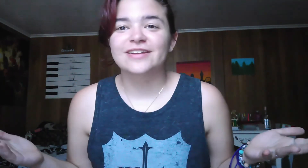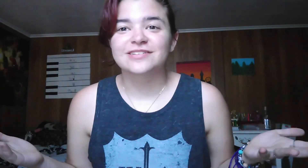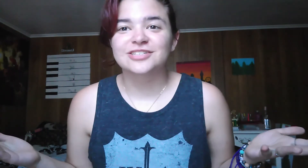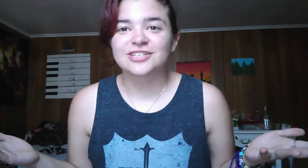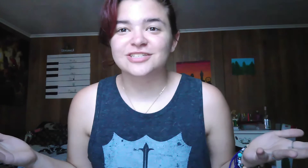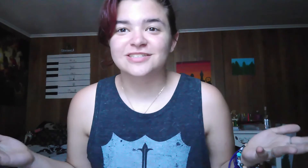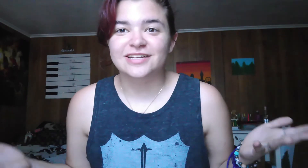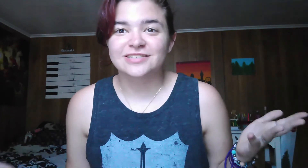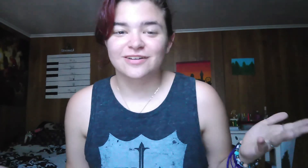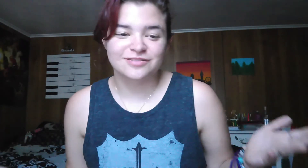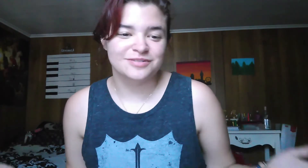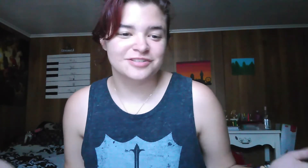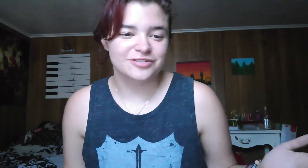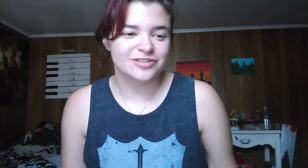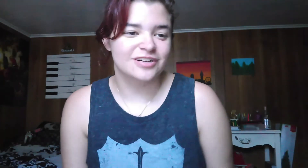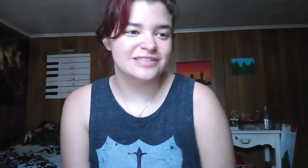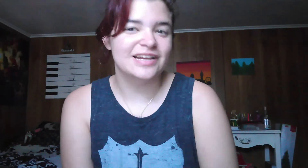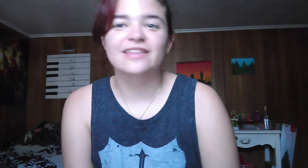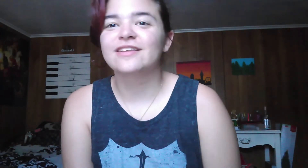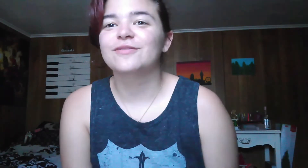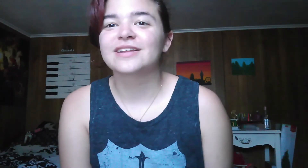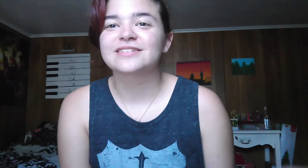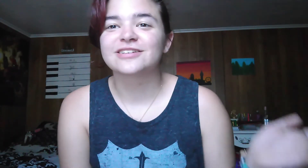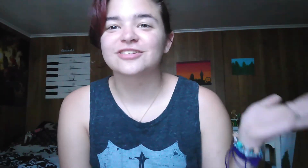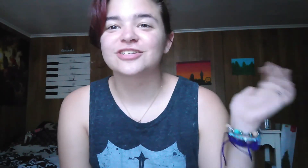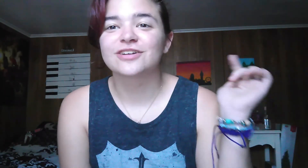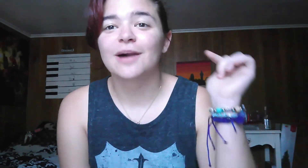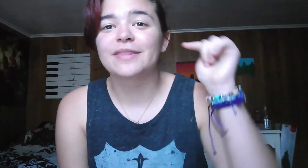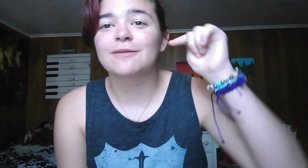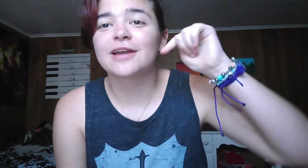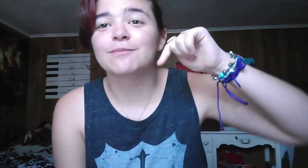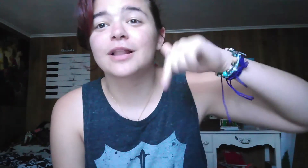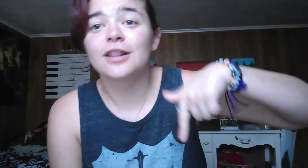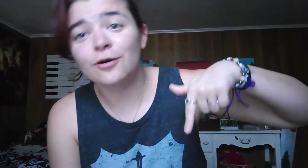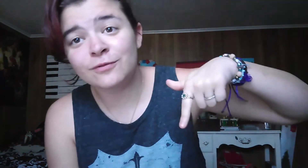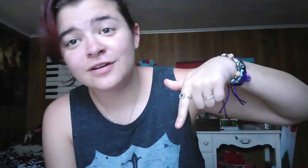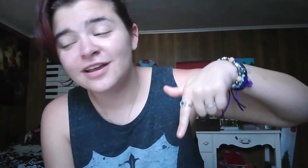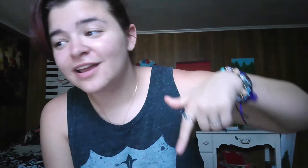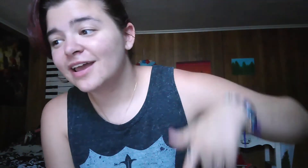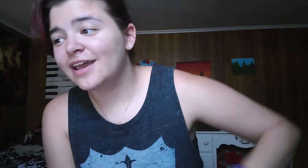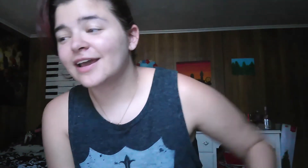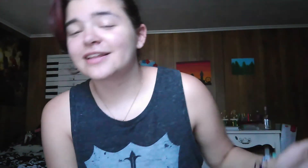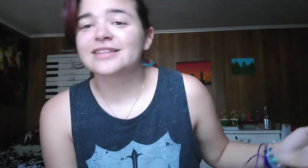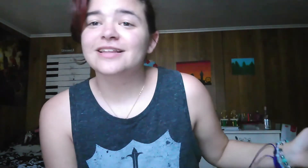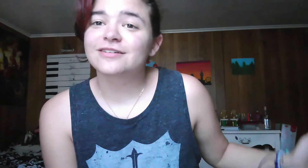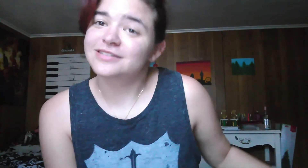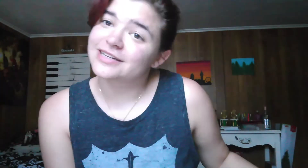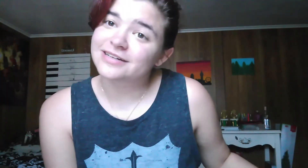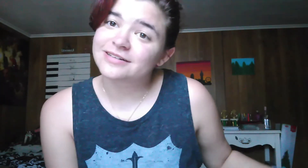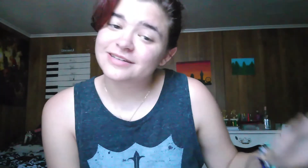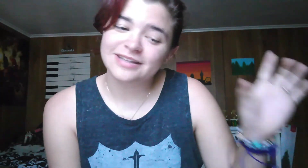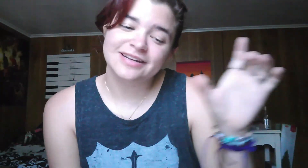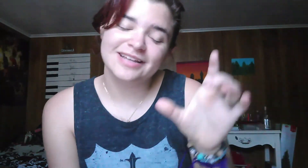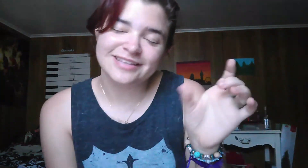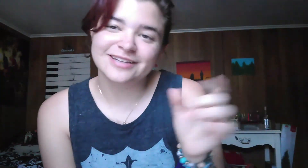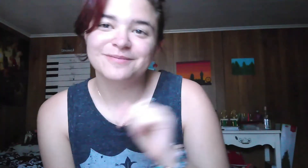any suggestions, any songs, musicals, artists, anything you would like to see on the channel, comment them down below. And click that little ding, click the little